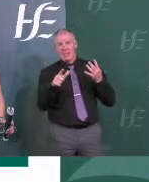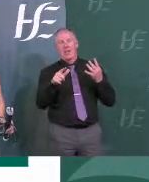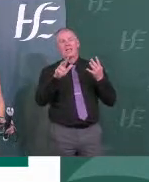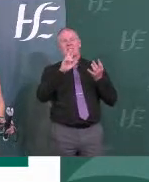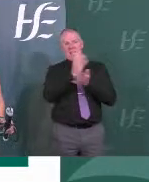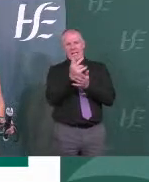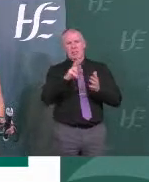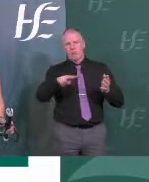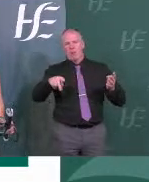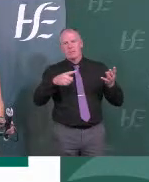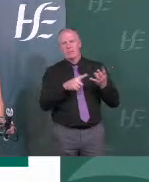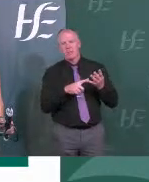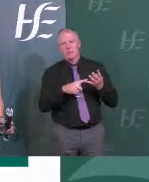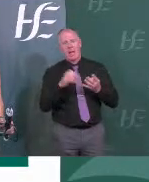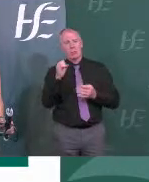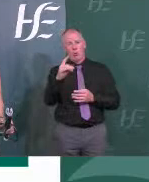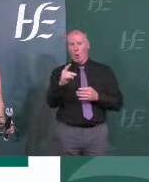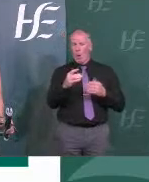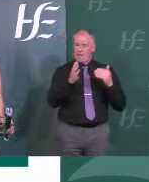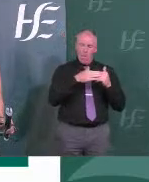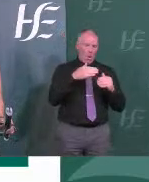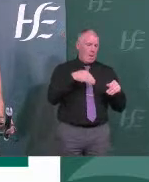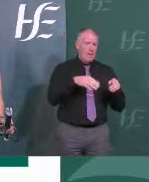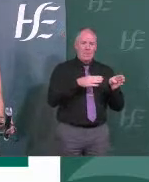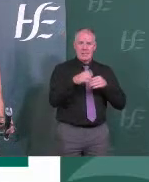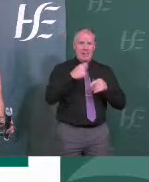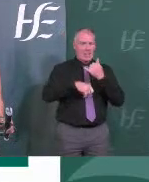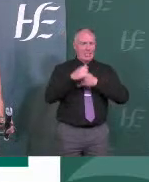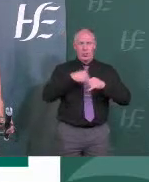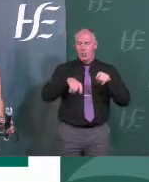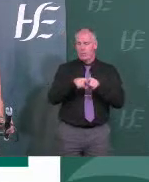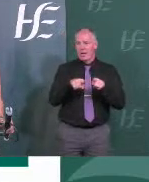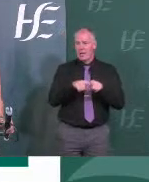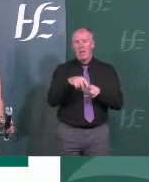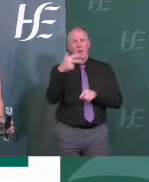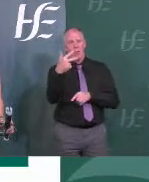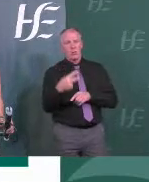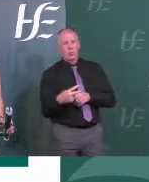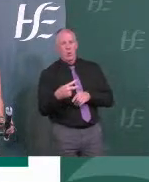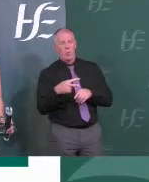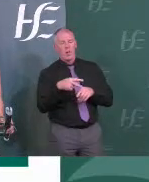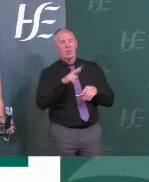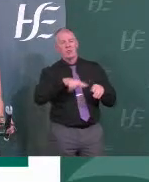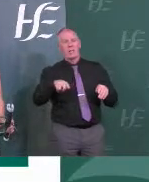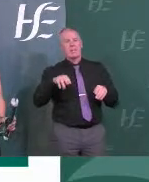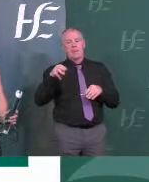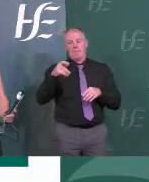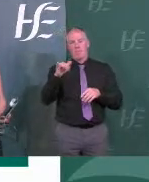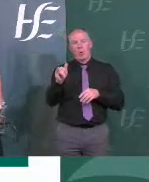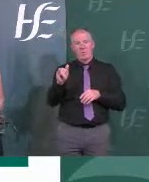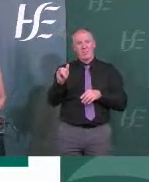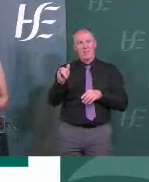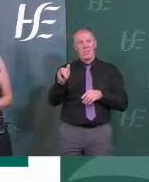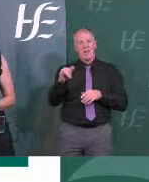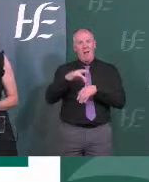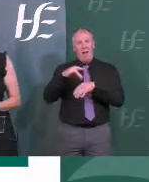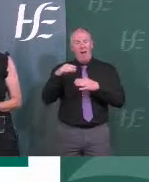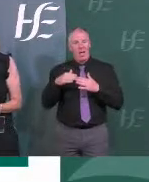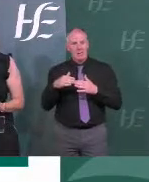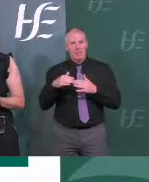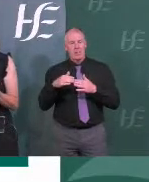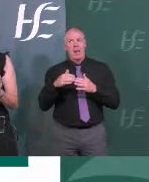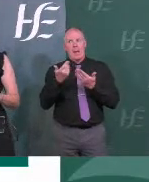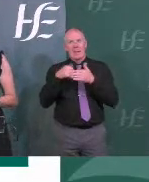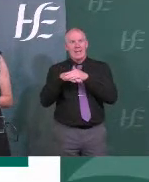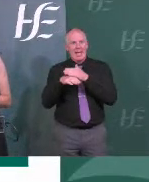220, so significantly more than the same day in 2019 or last year, and 32 on trolleys. And the Mercy, interestingly, down in presentations, but up in terms of people